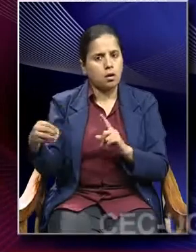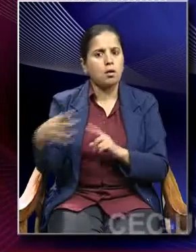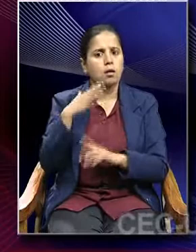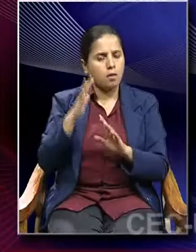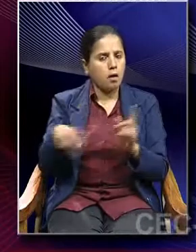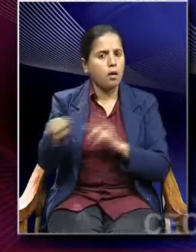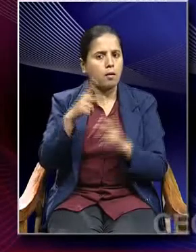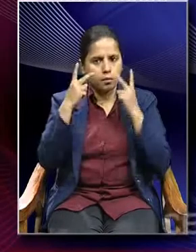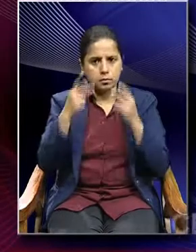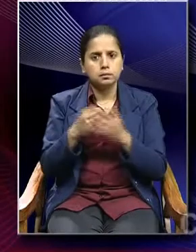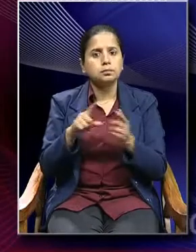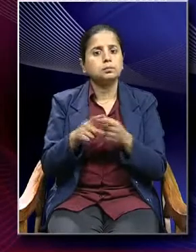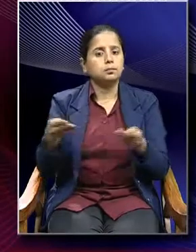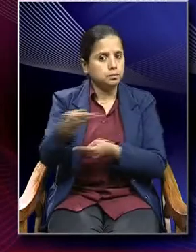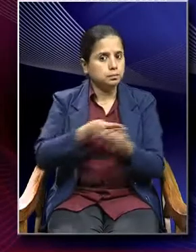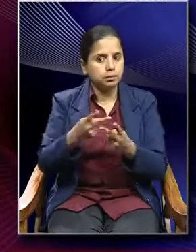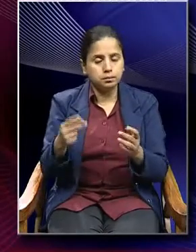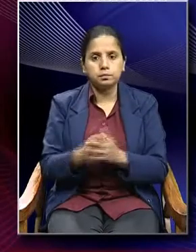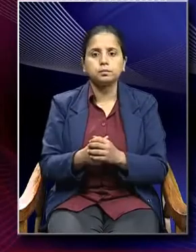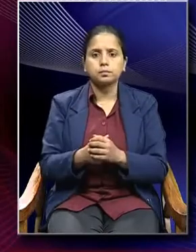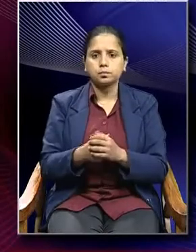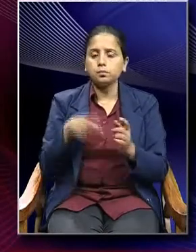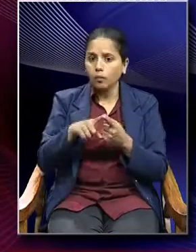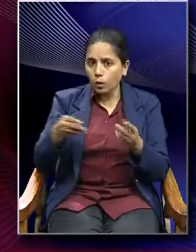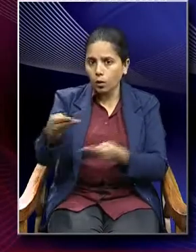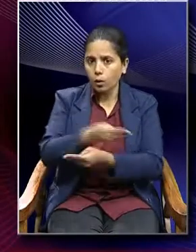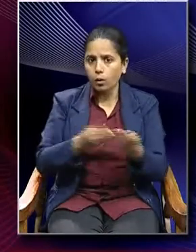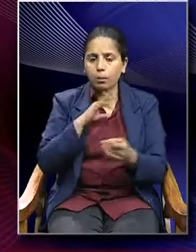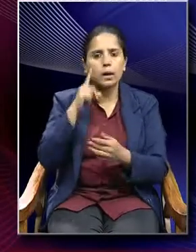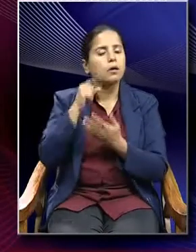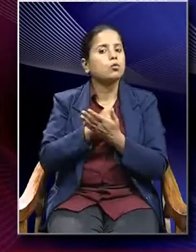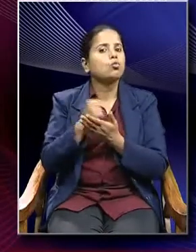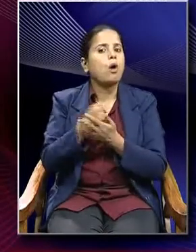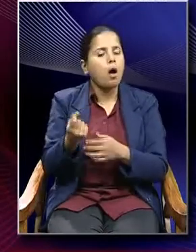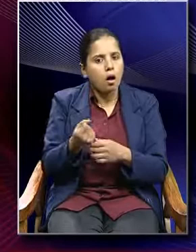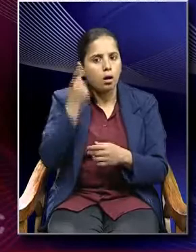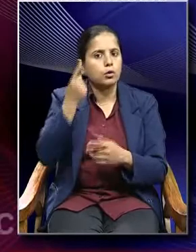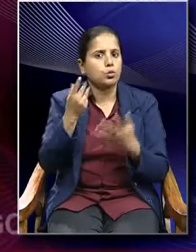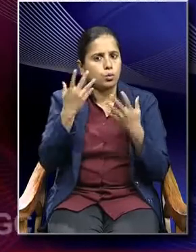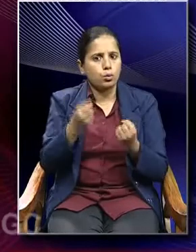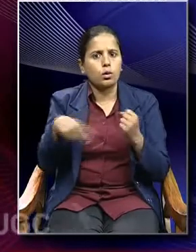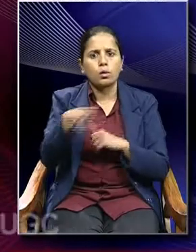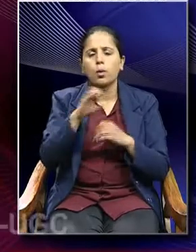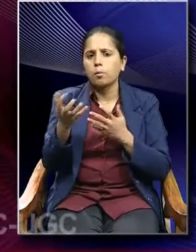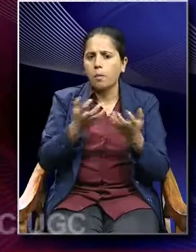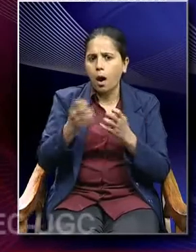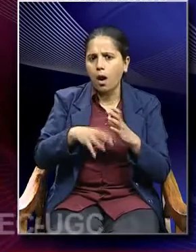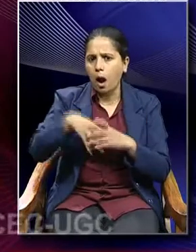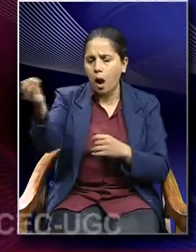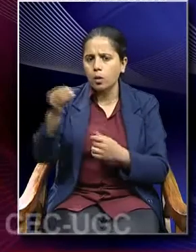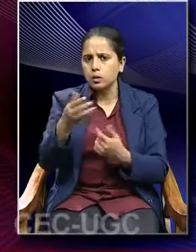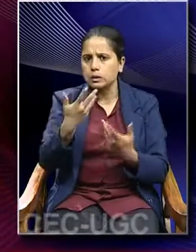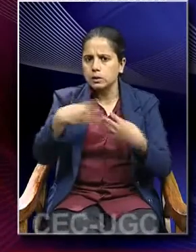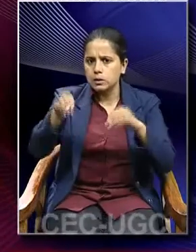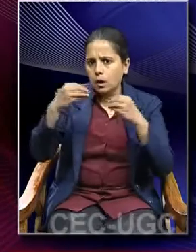influences the economy. So, economists are trying to understand the market, the social